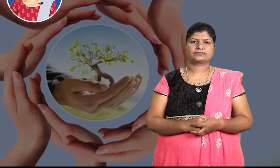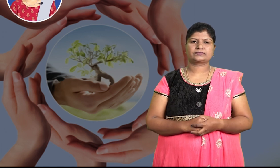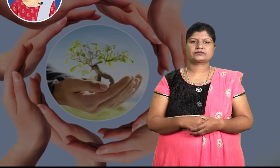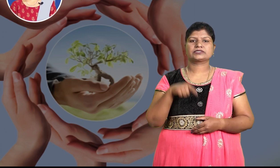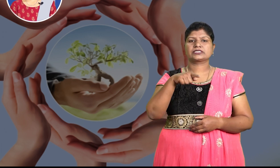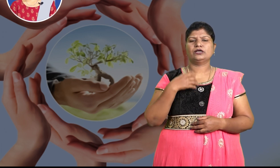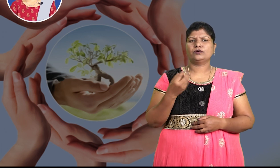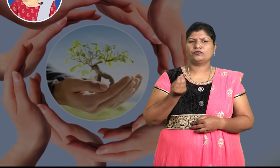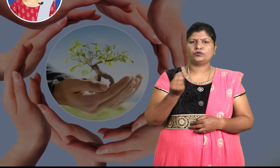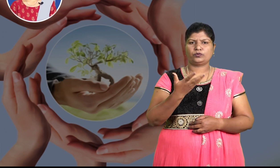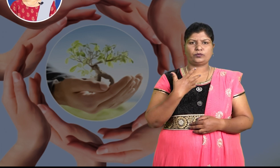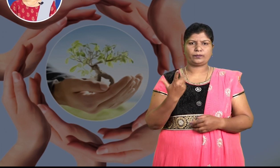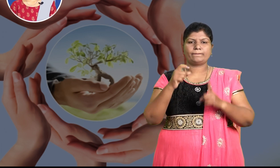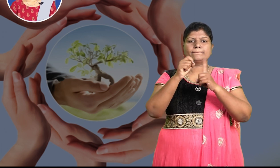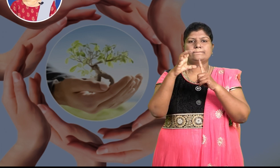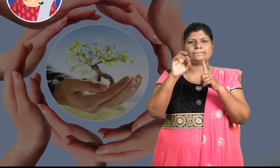A few poverty